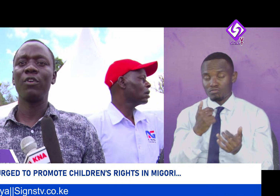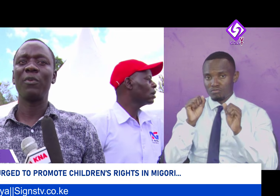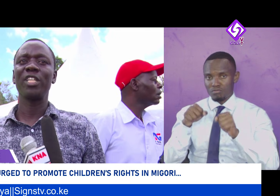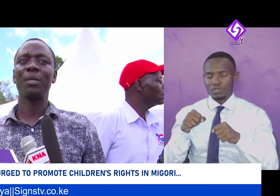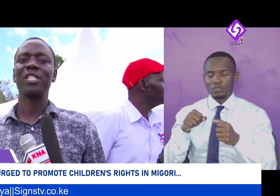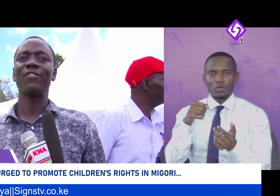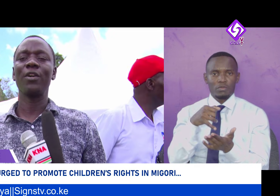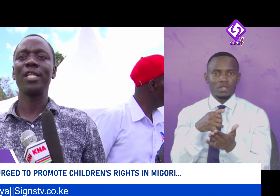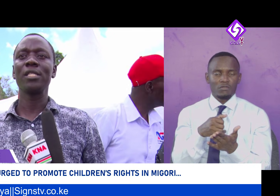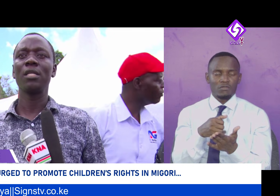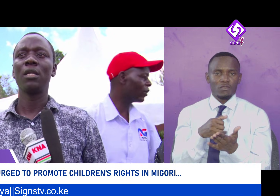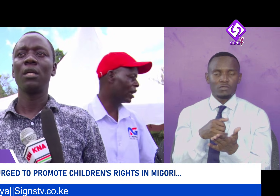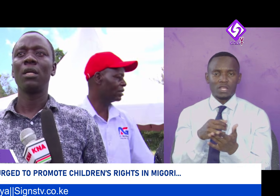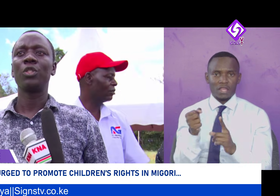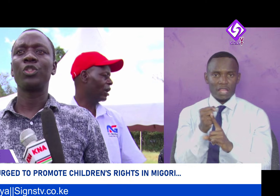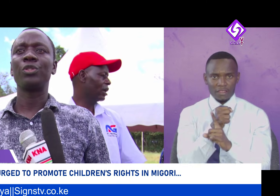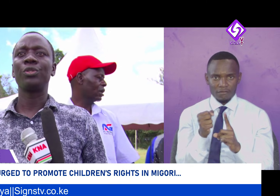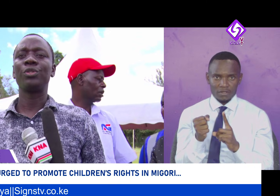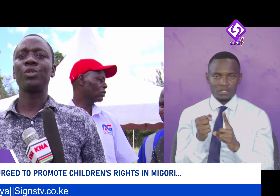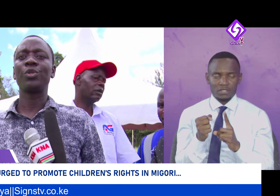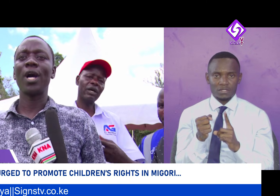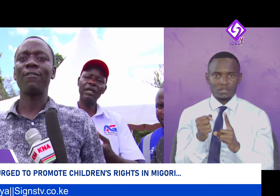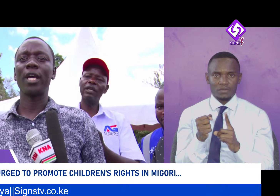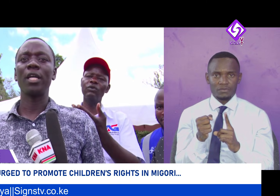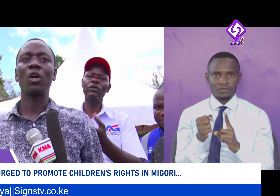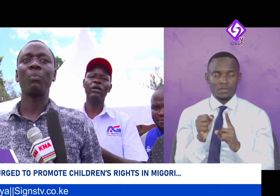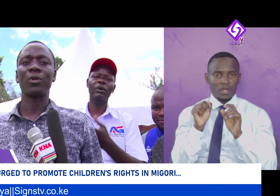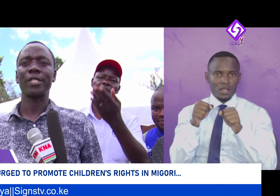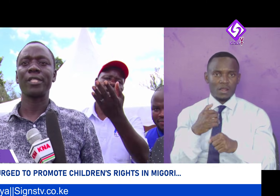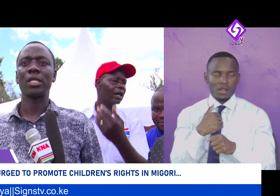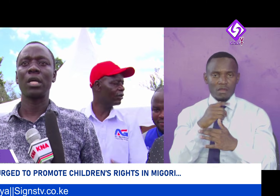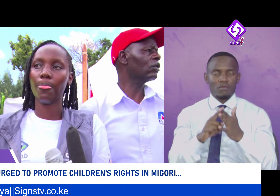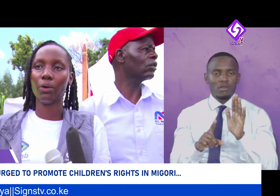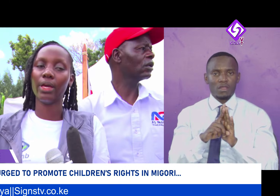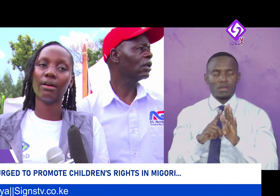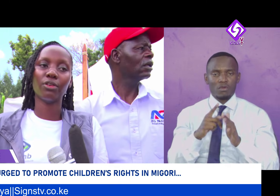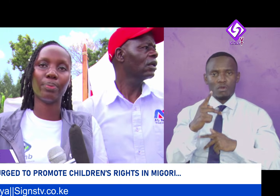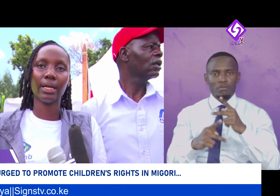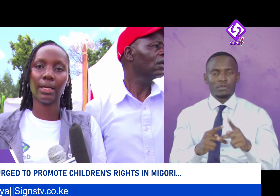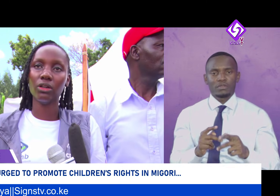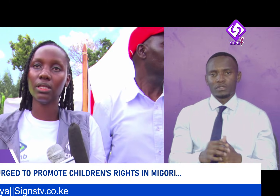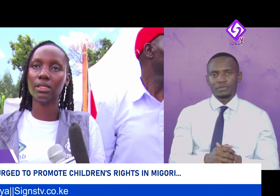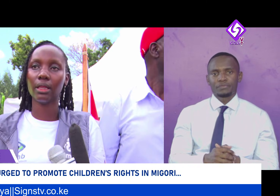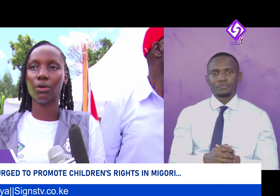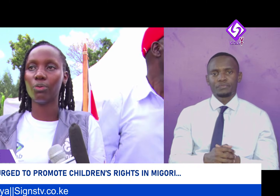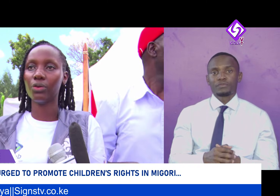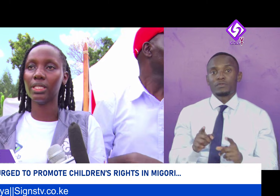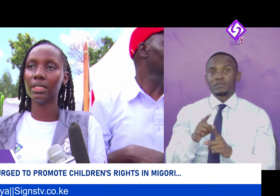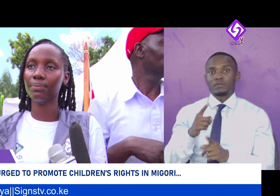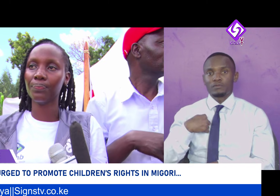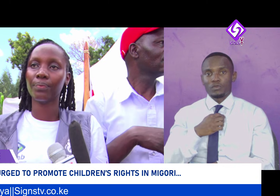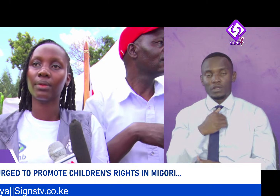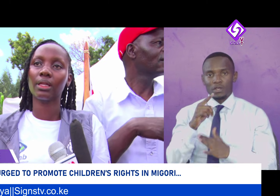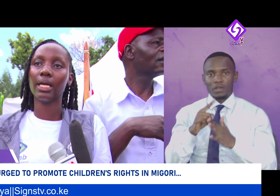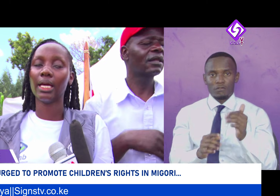in any form of gender-based violence to have a legal process. We have our paralegals in the